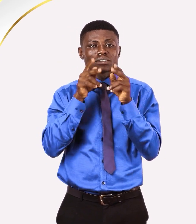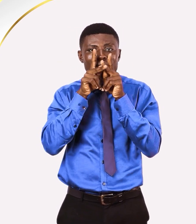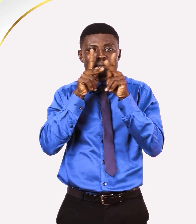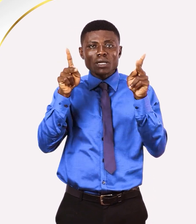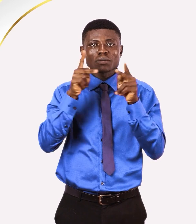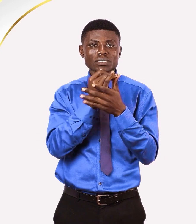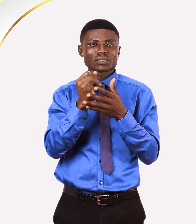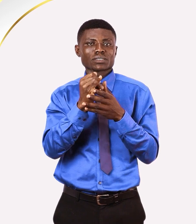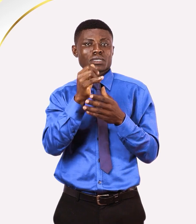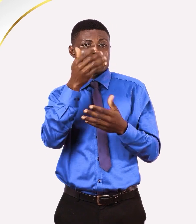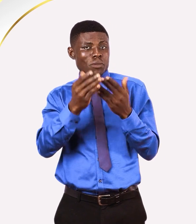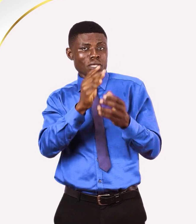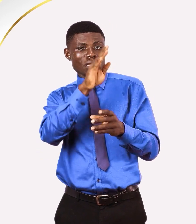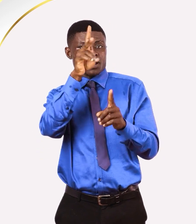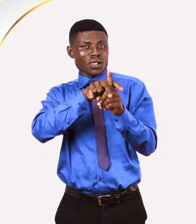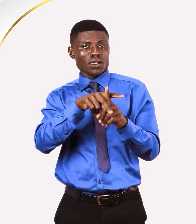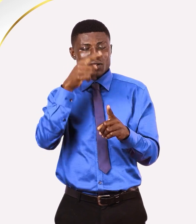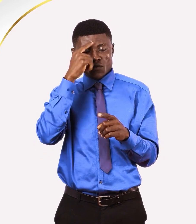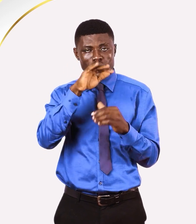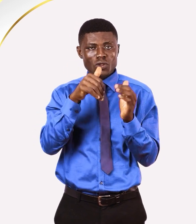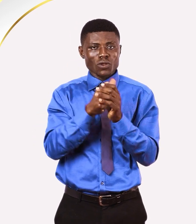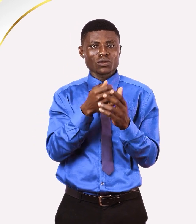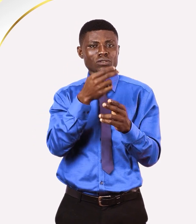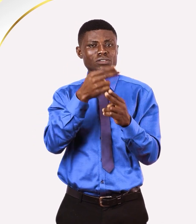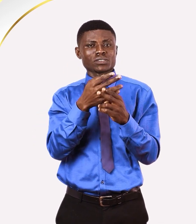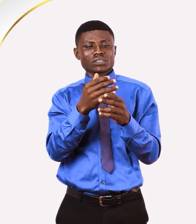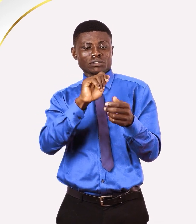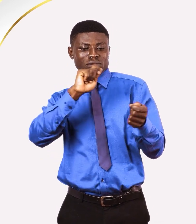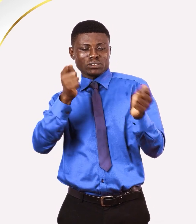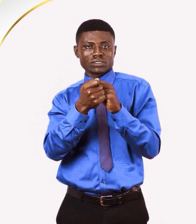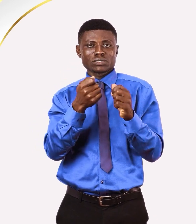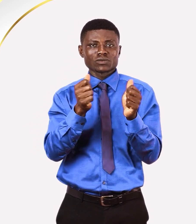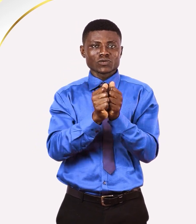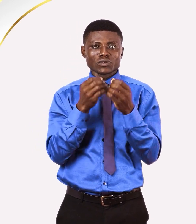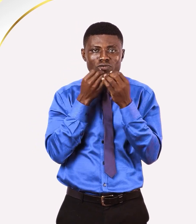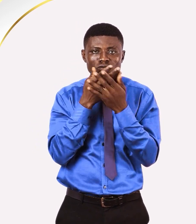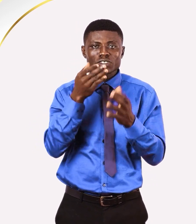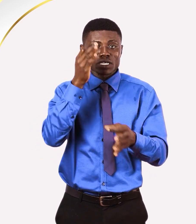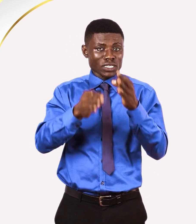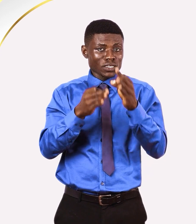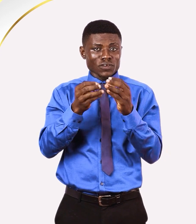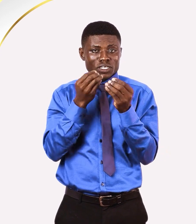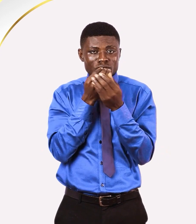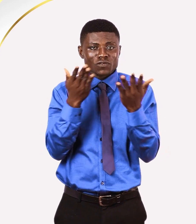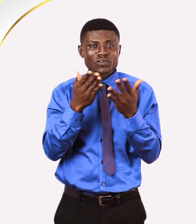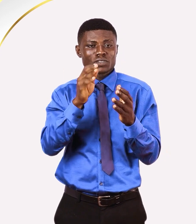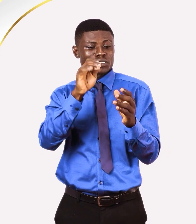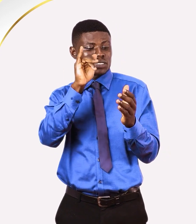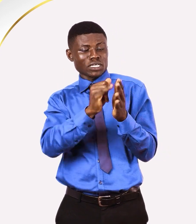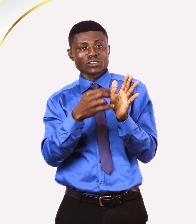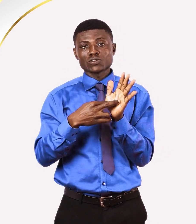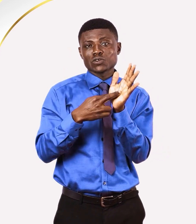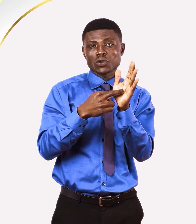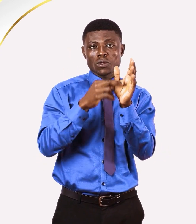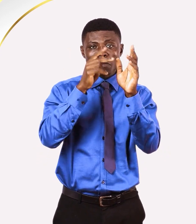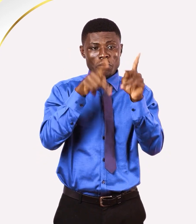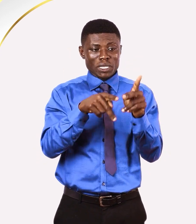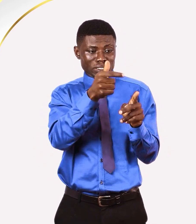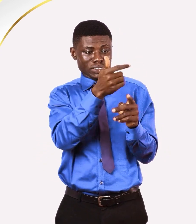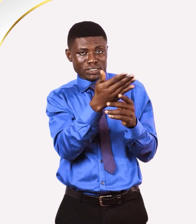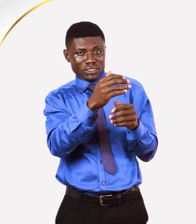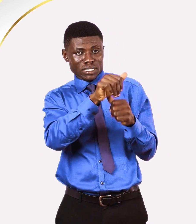of a public institution may apply for an amendment of the information if the information